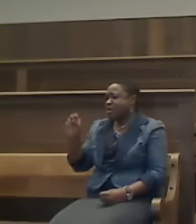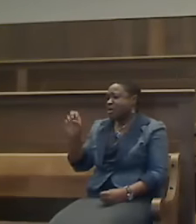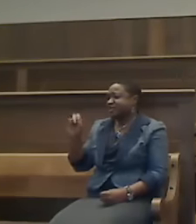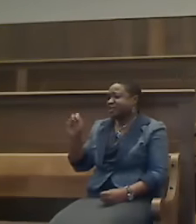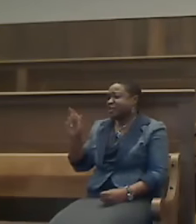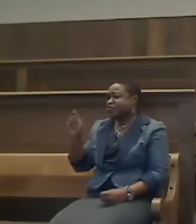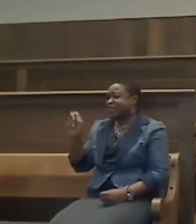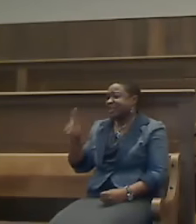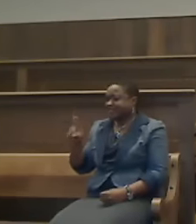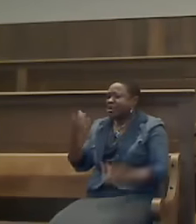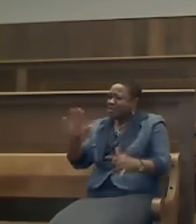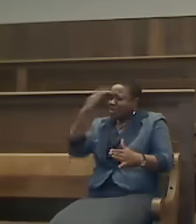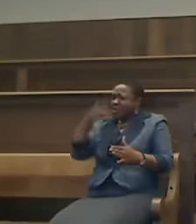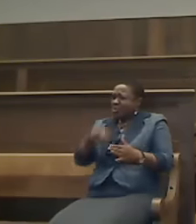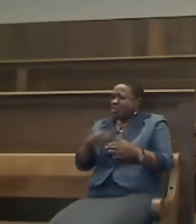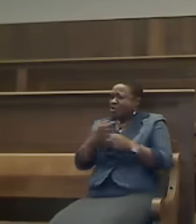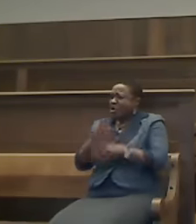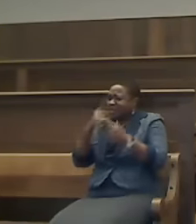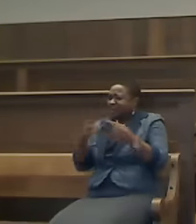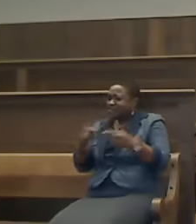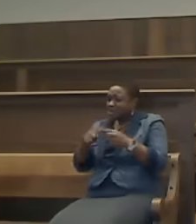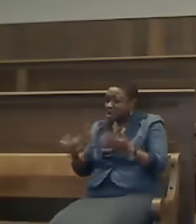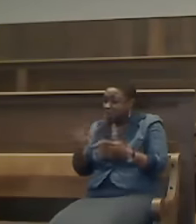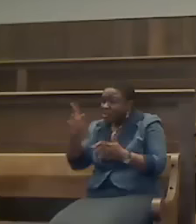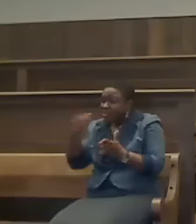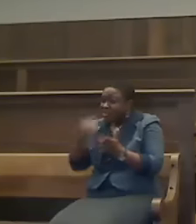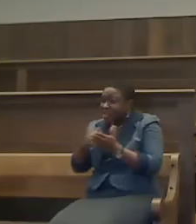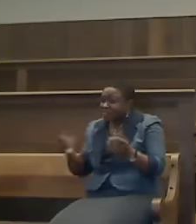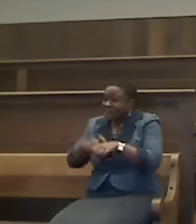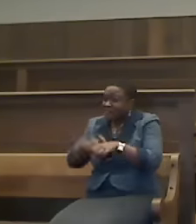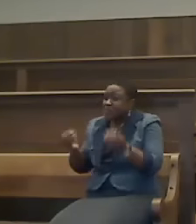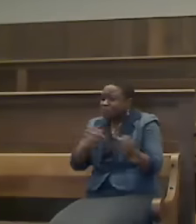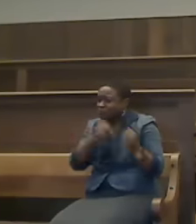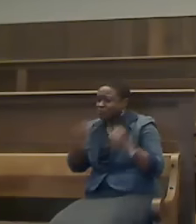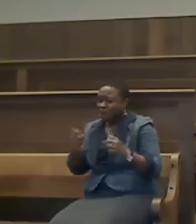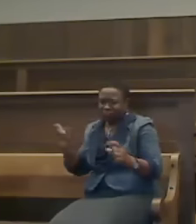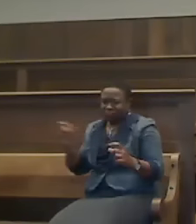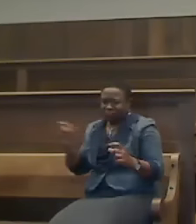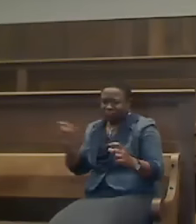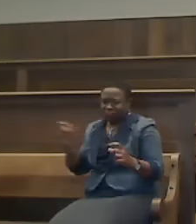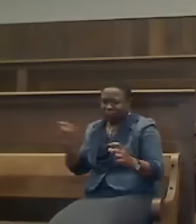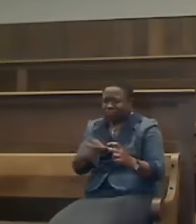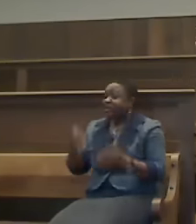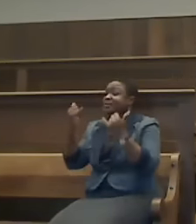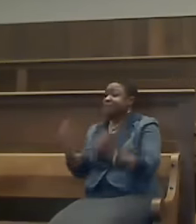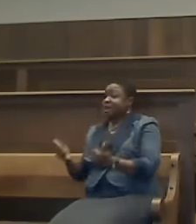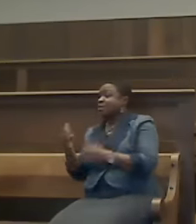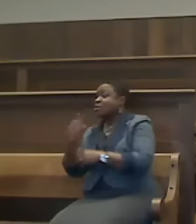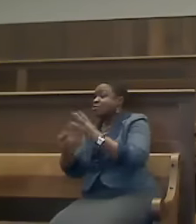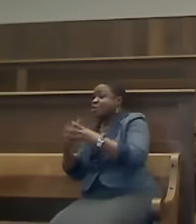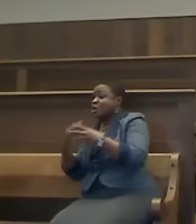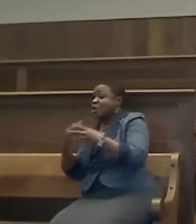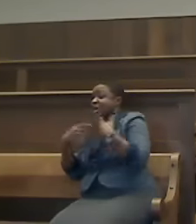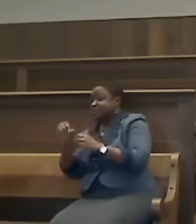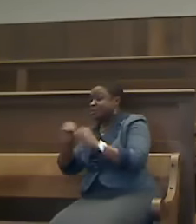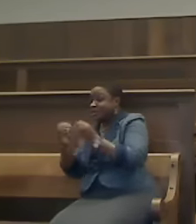allergen. So the World Health Organization says, we recommend that if there's any amino acid sequences that are similar